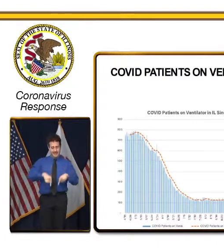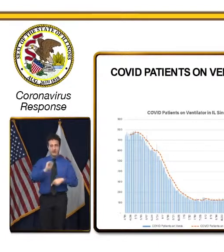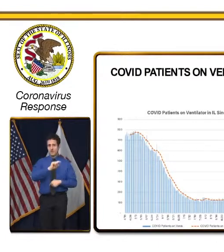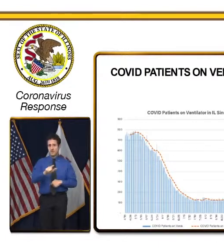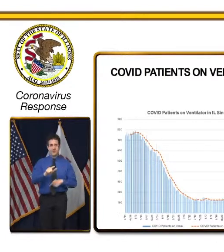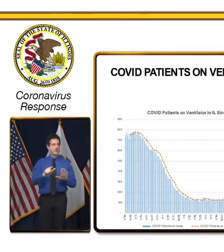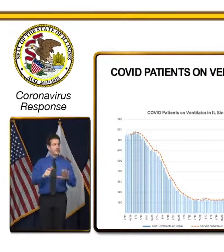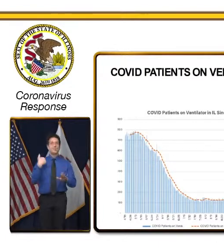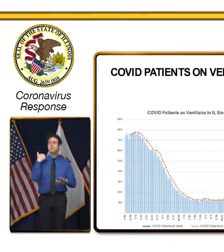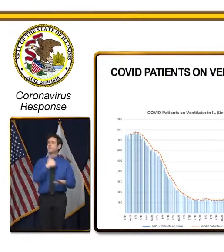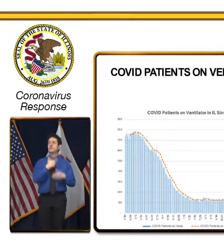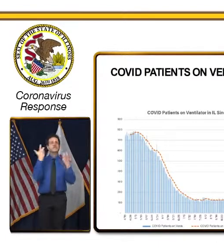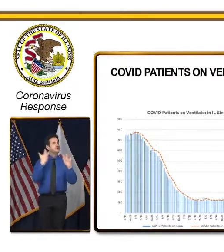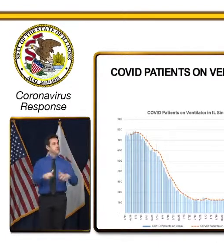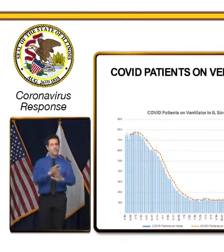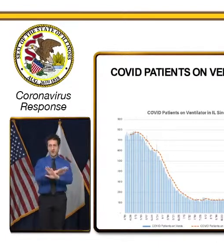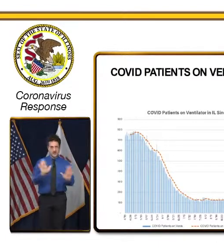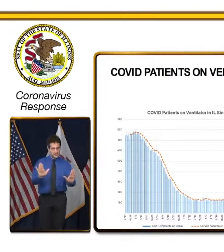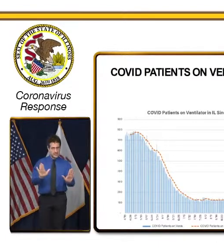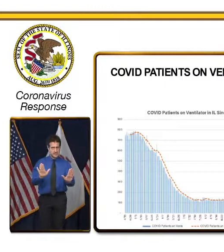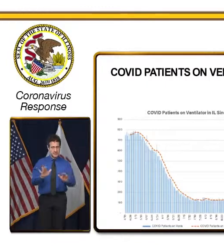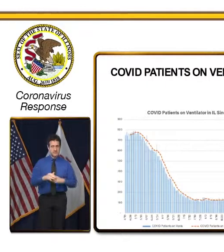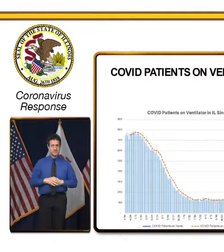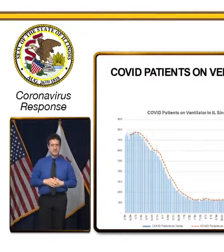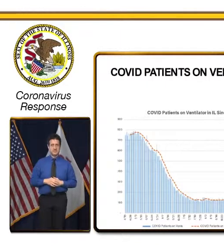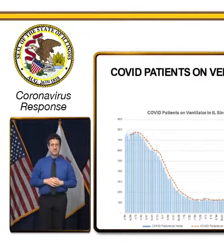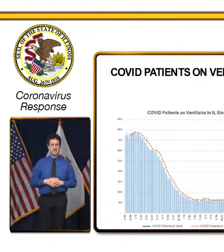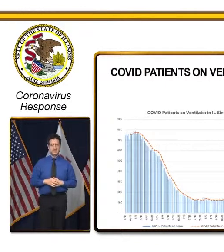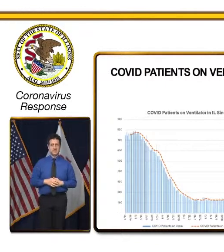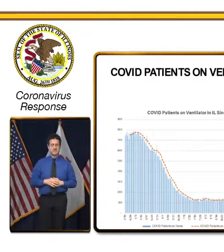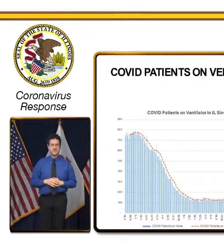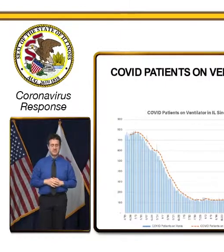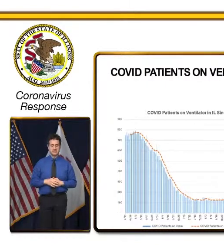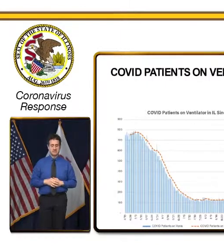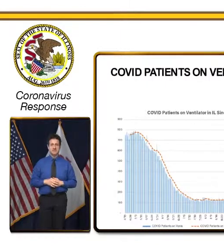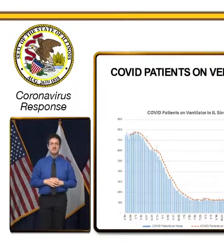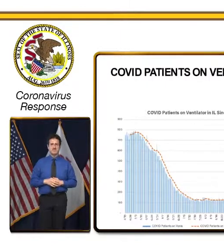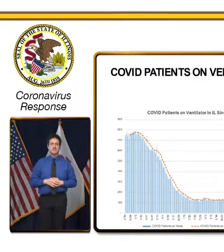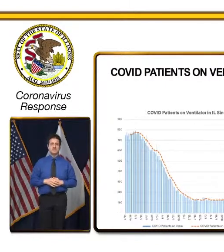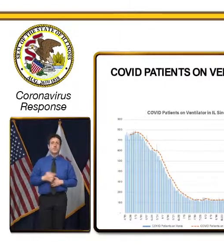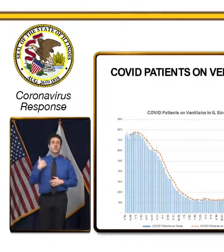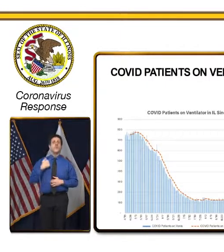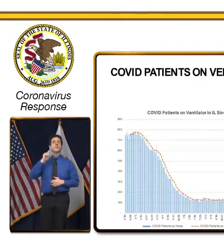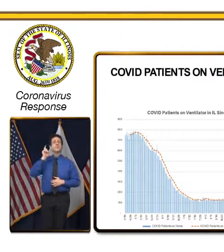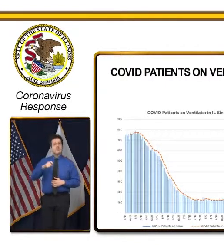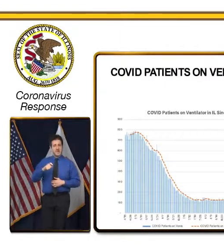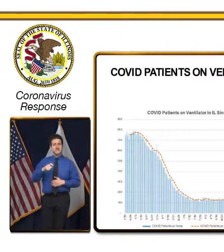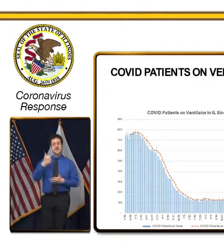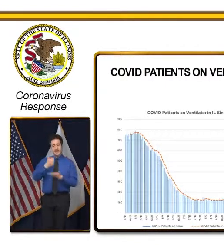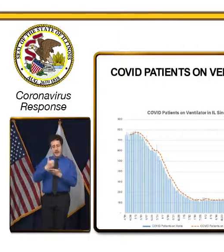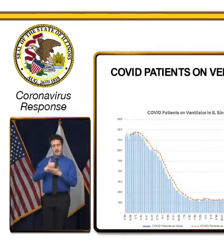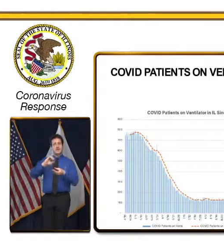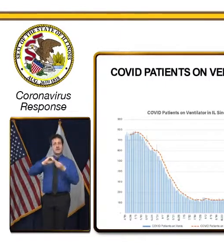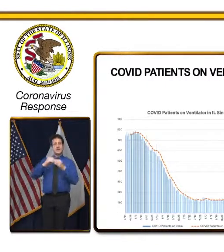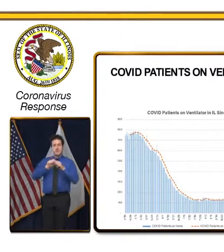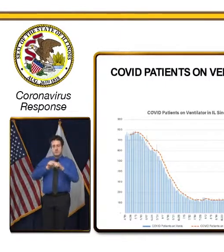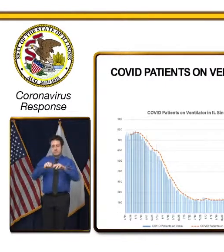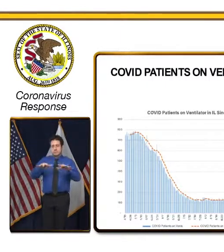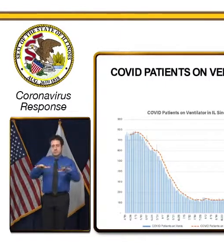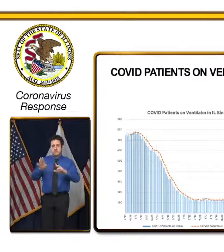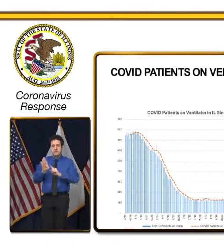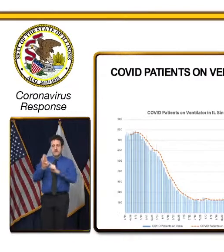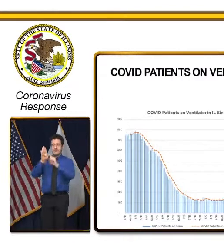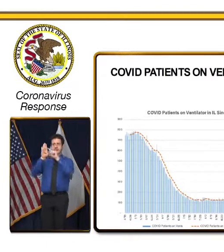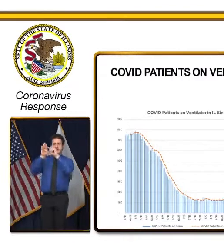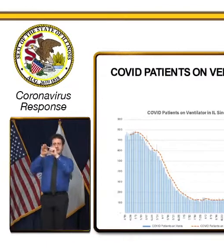nobody, wants. So we have got to get these rates of community transmission down. And